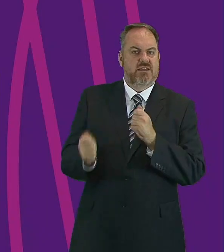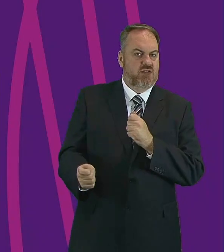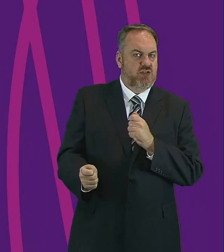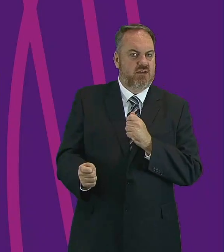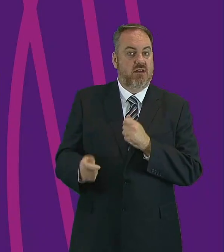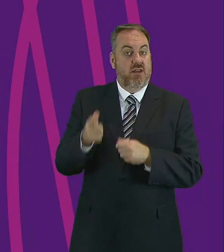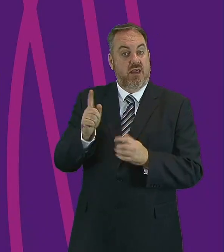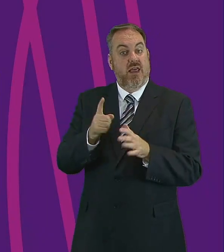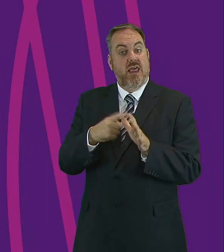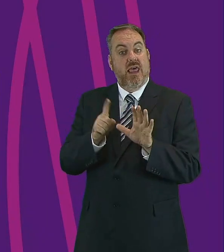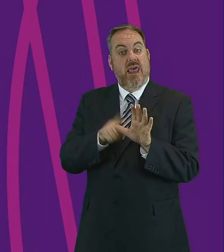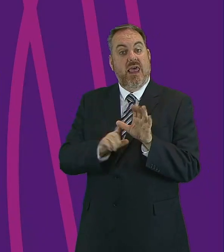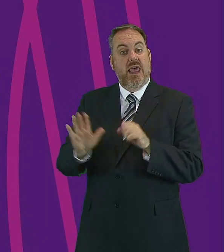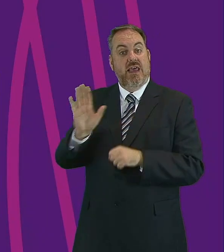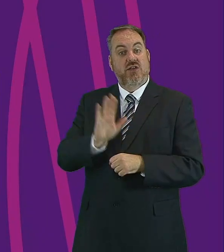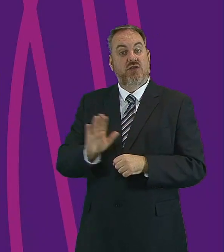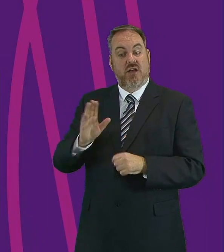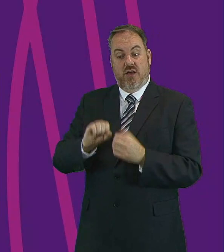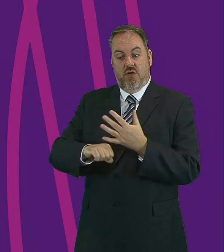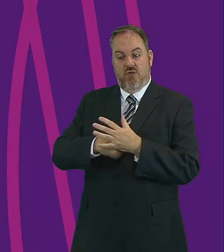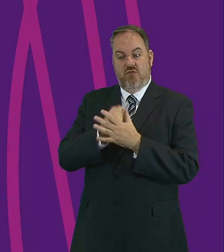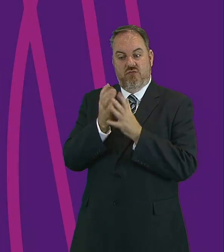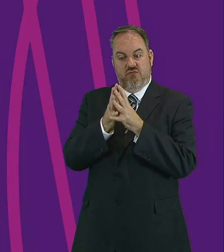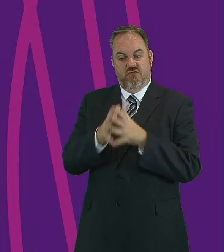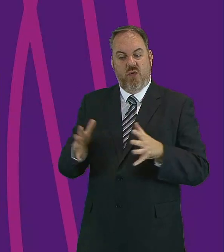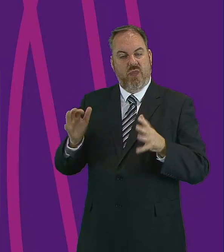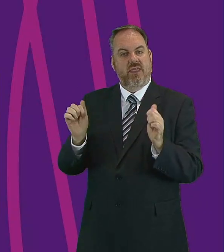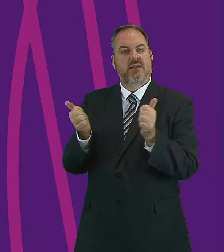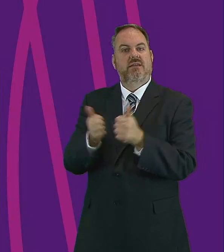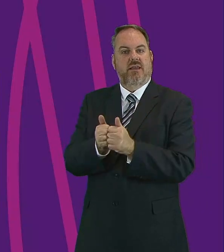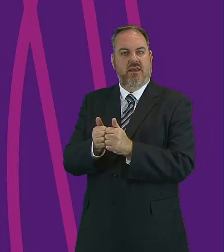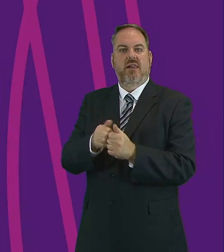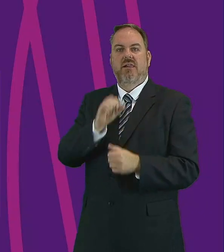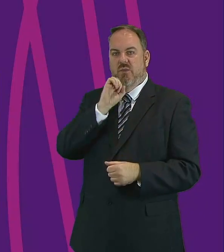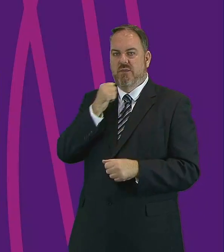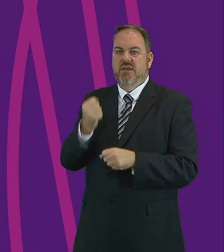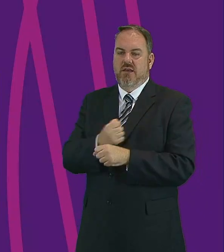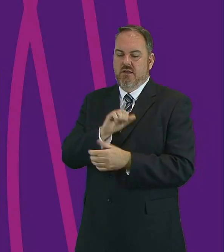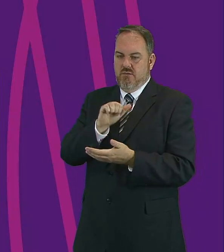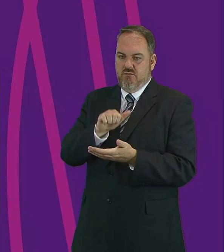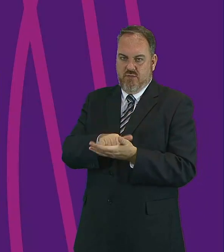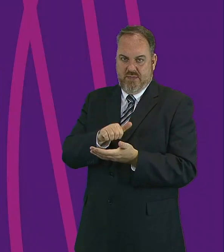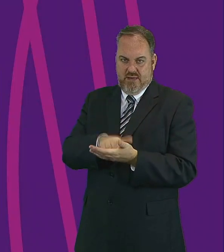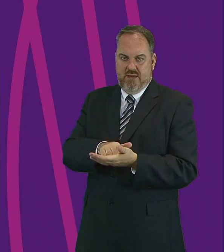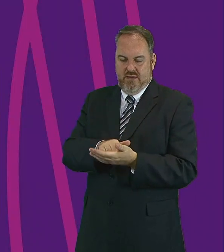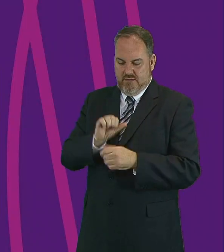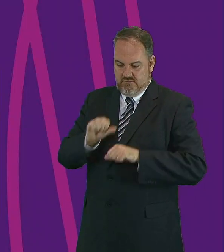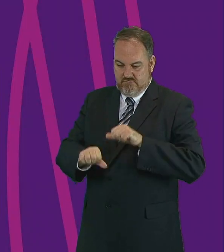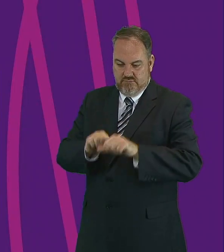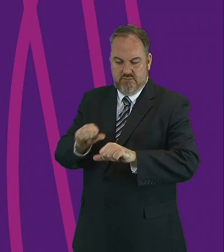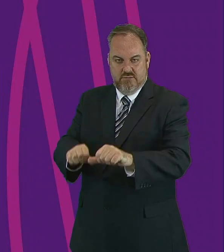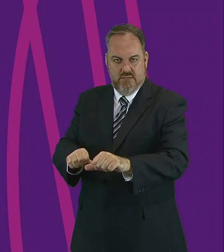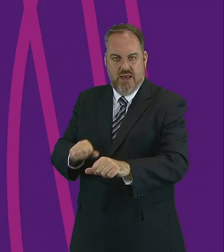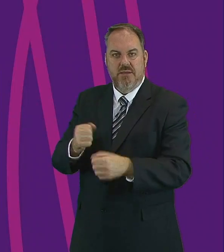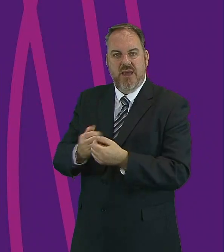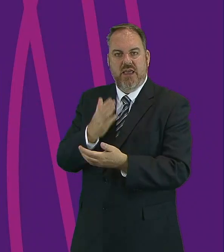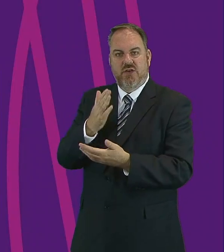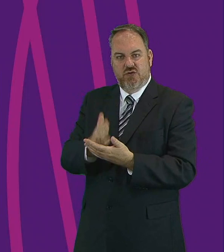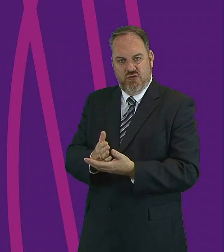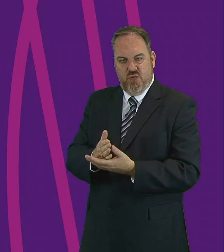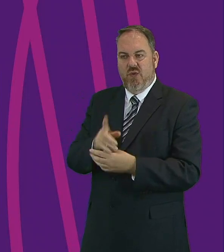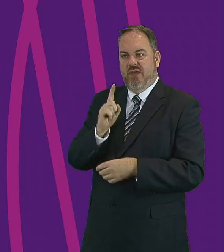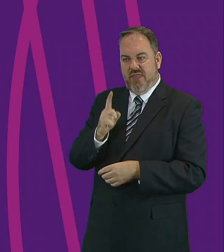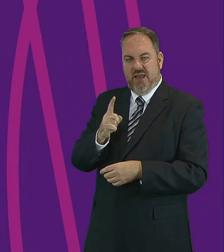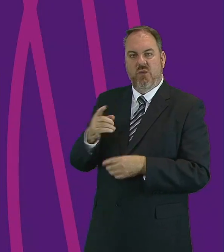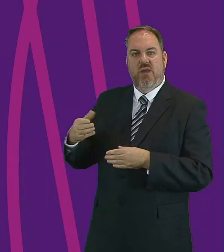Growth Deal has a key part to play here, but we look forward to working with all partners to make sure that this is done properly and in a way that has employment and the interests of